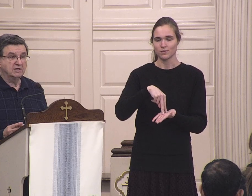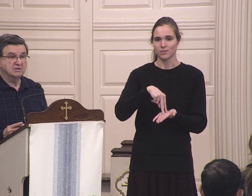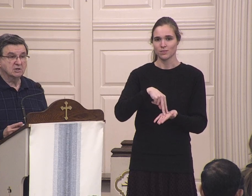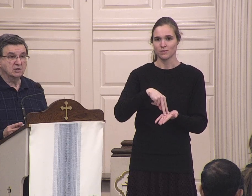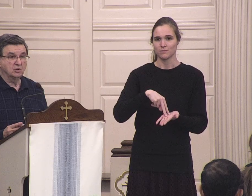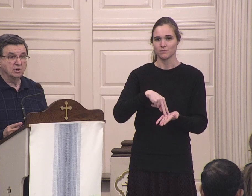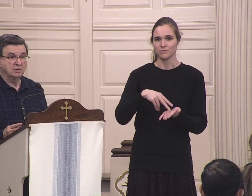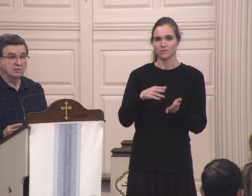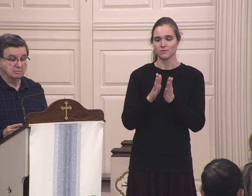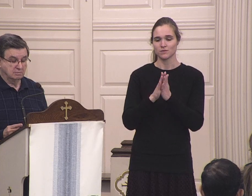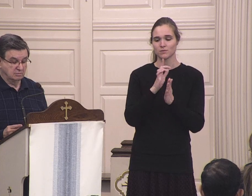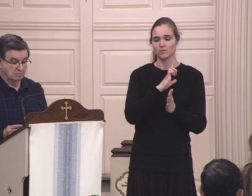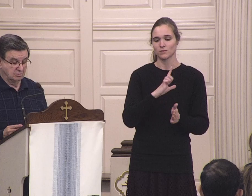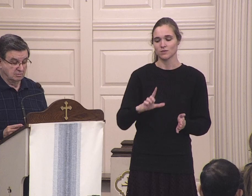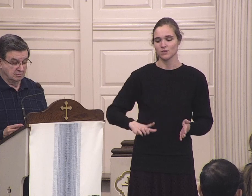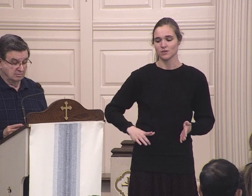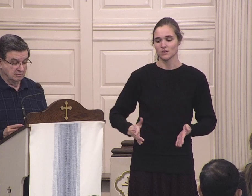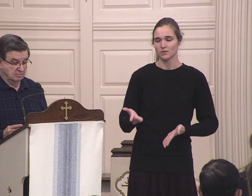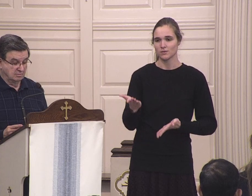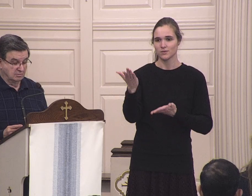We pray to the Lord.